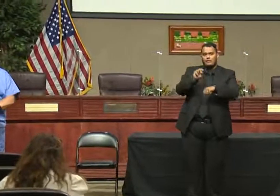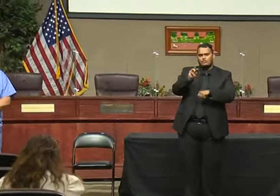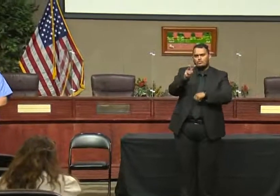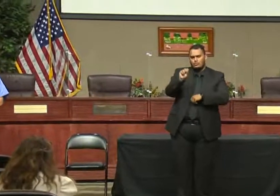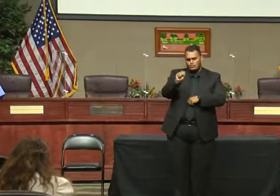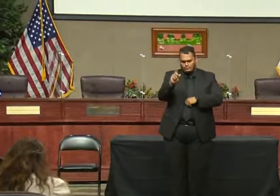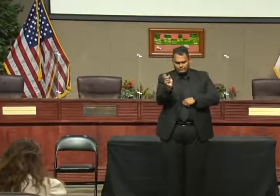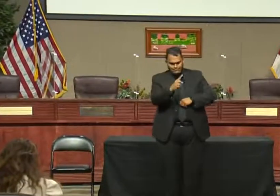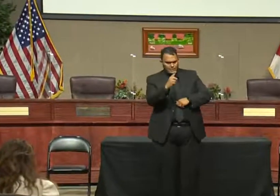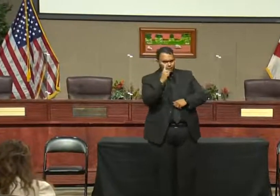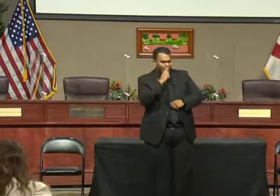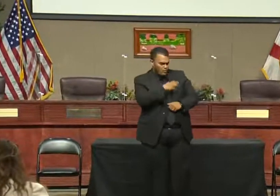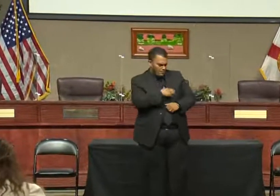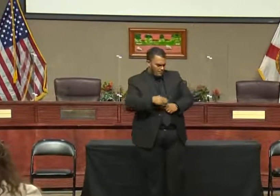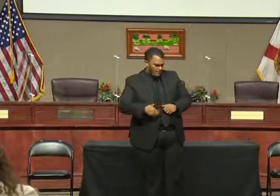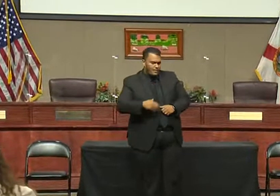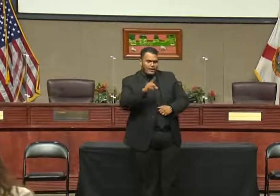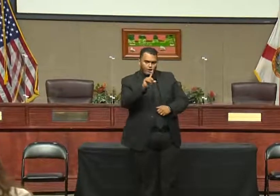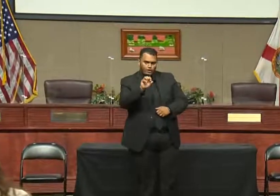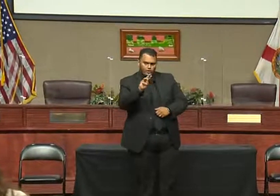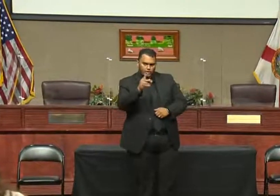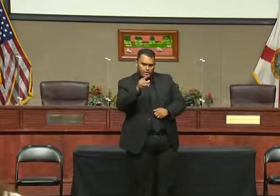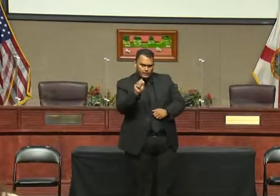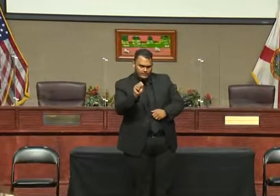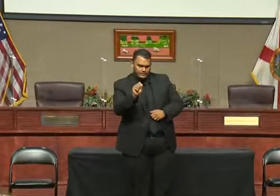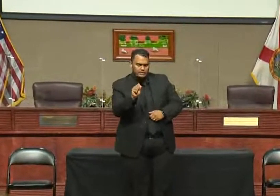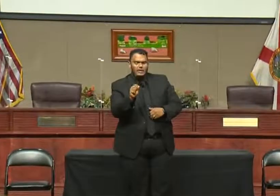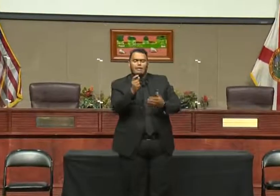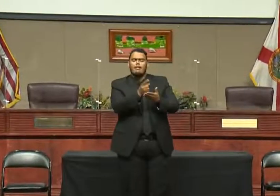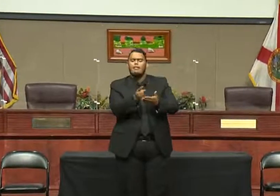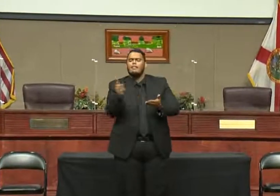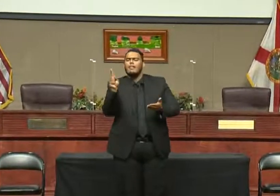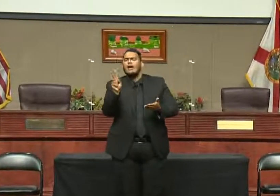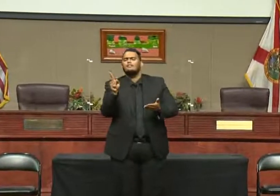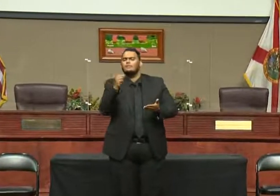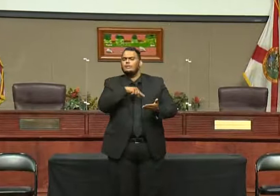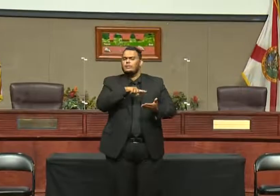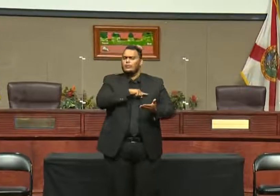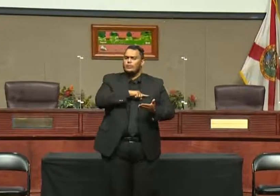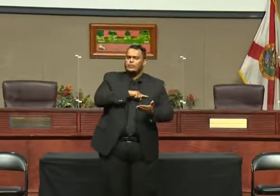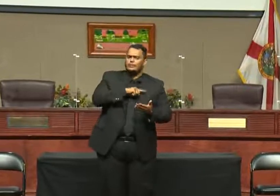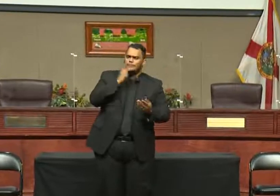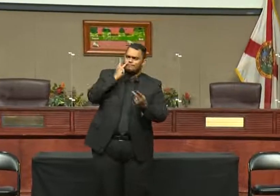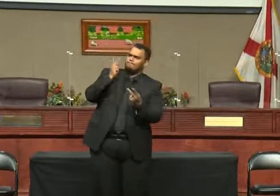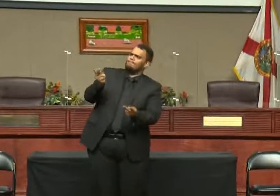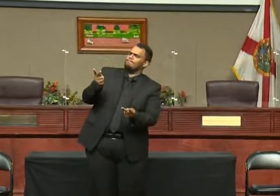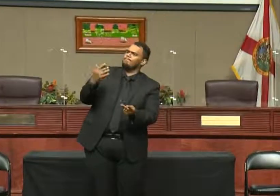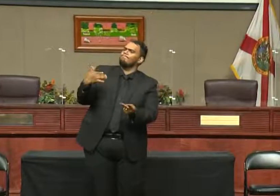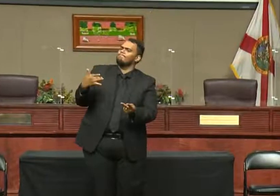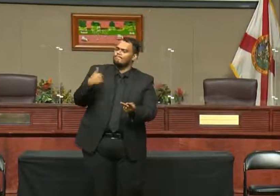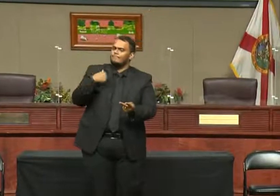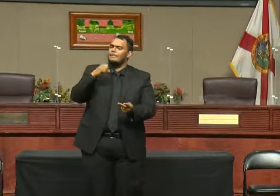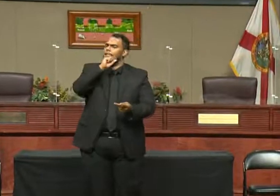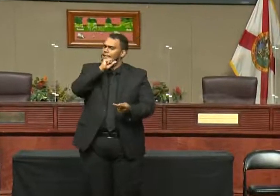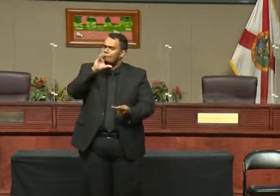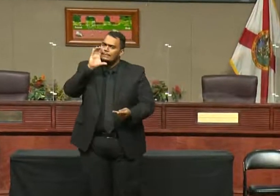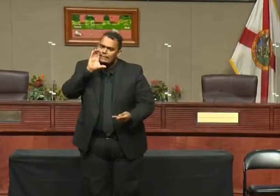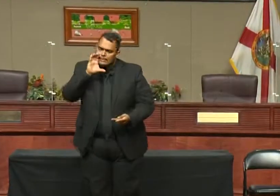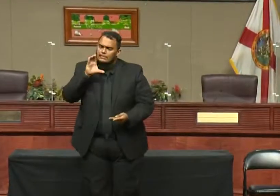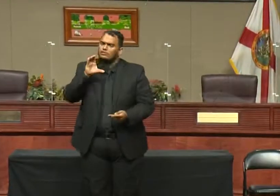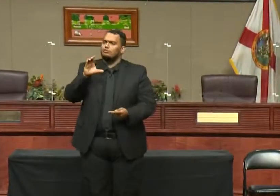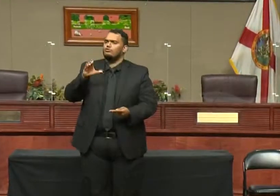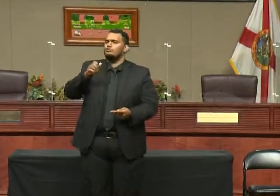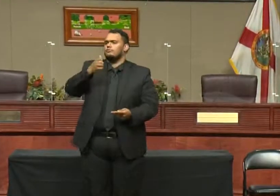we heard your answer with regards to kind of the lower numbers that we heard of seniors for the grassroots part in terms of reaching out to them to get